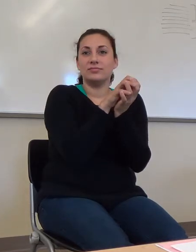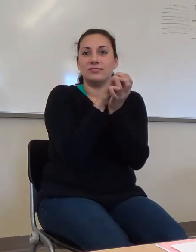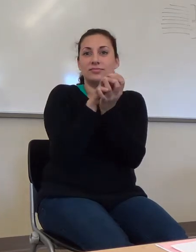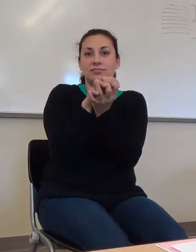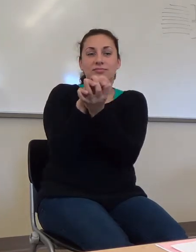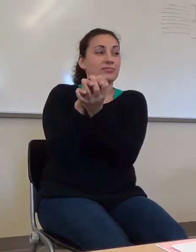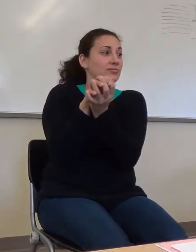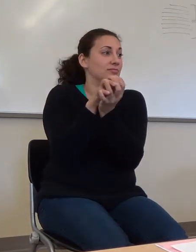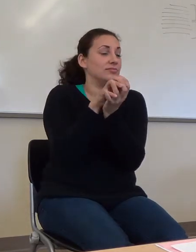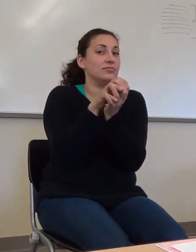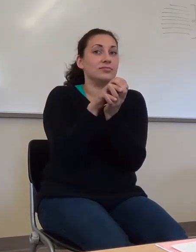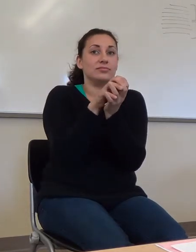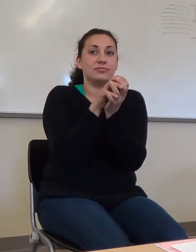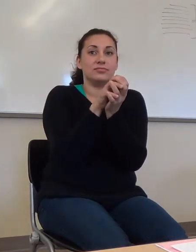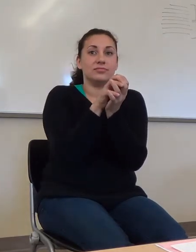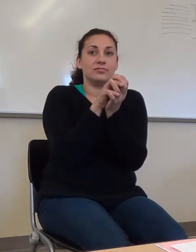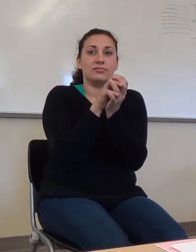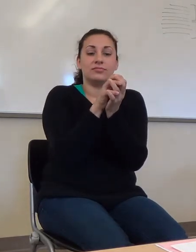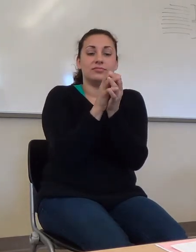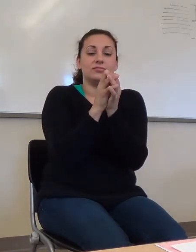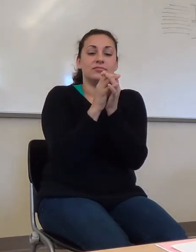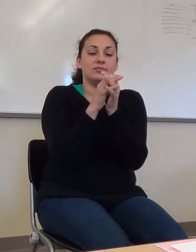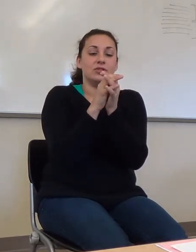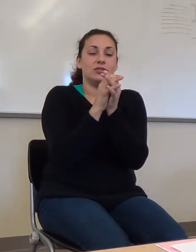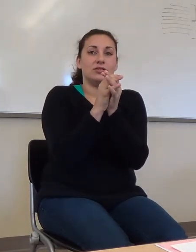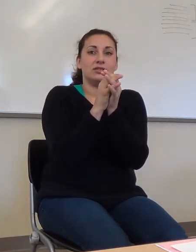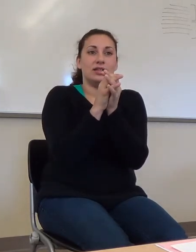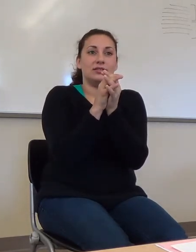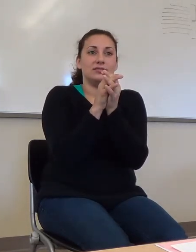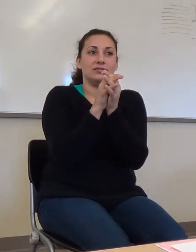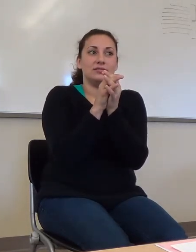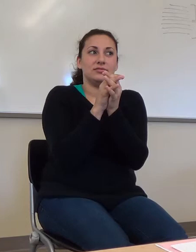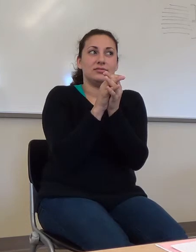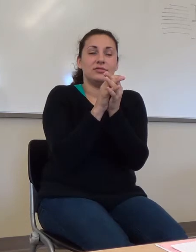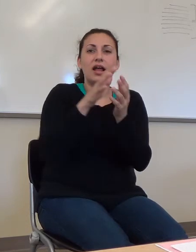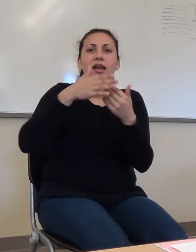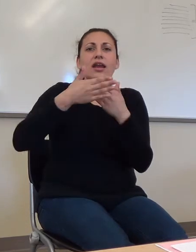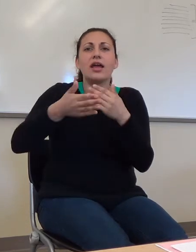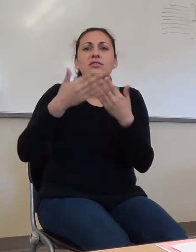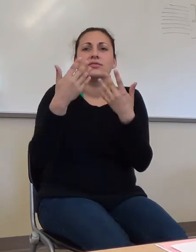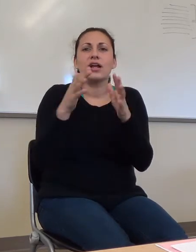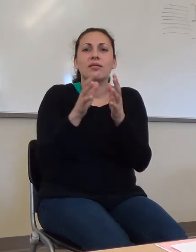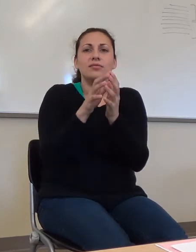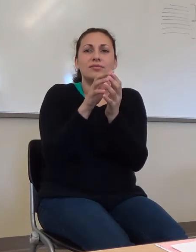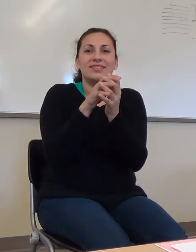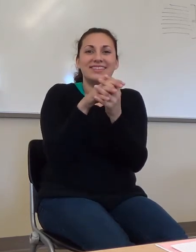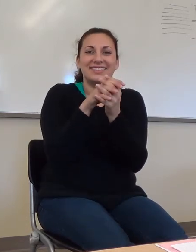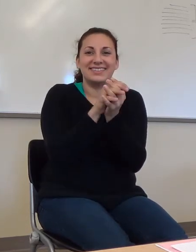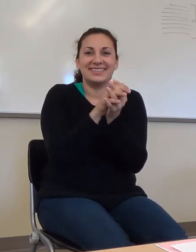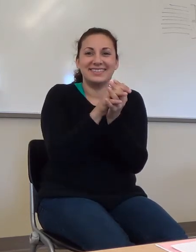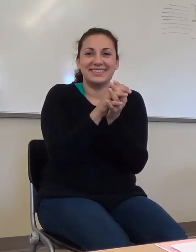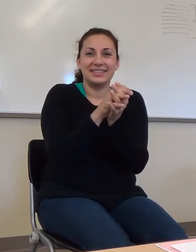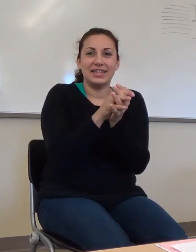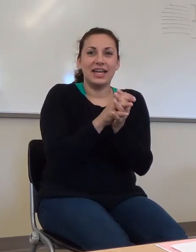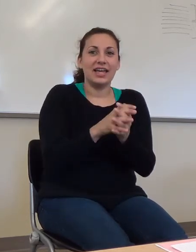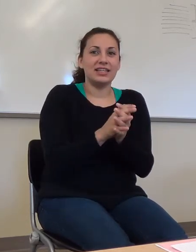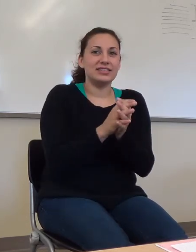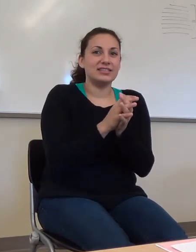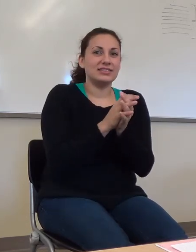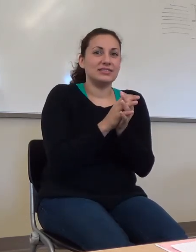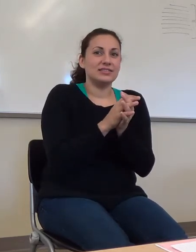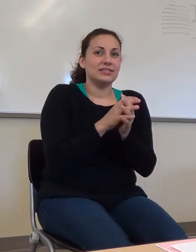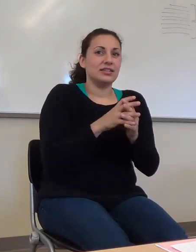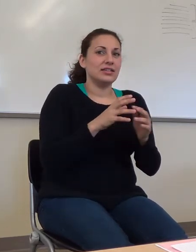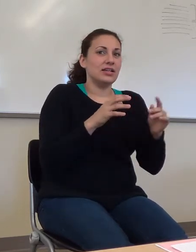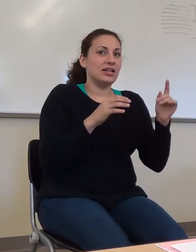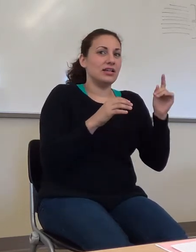Making pancakes on the side. Okay. Then what happens? Now this is where some people And then- might